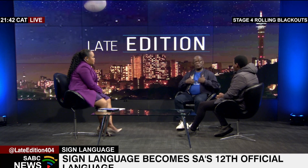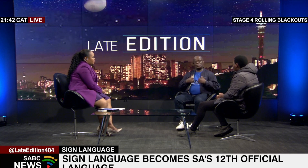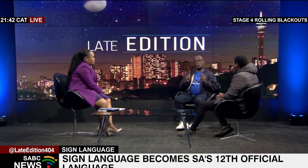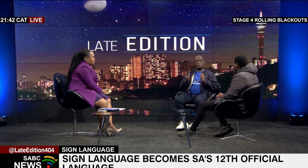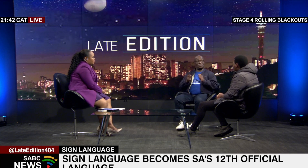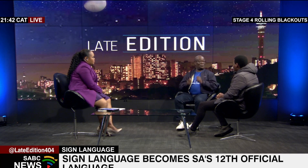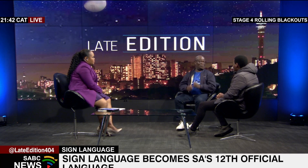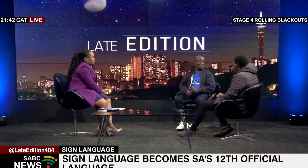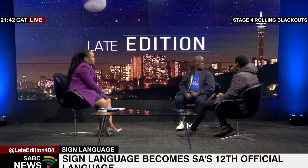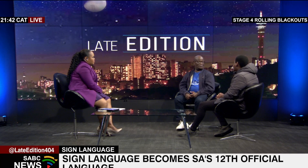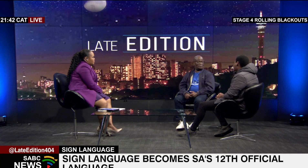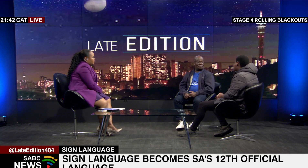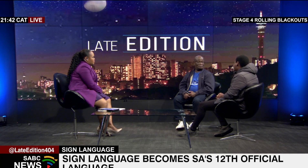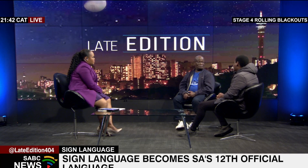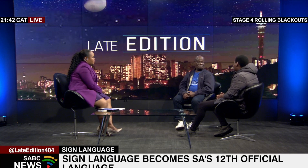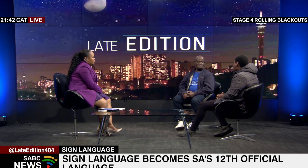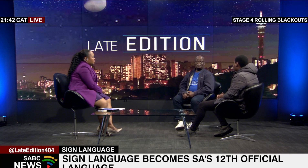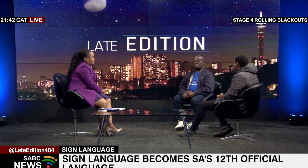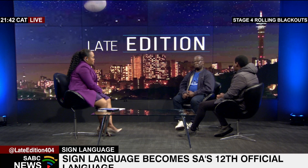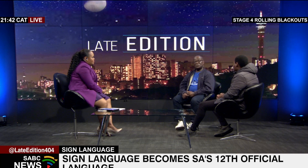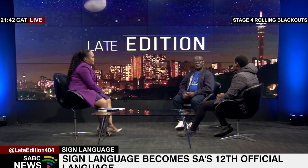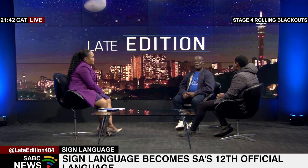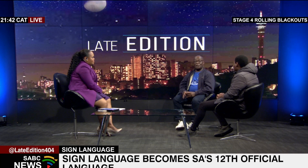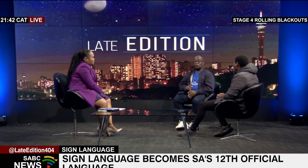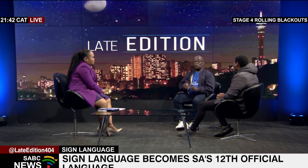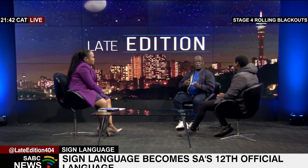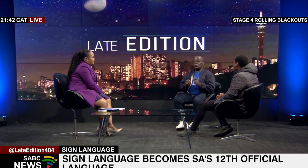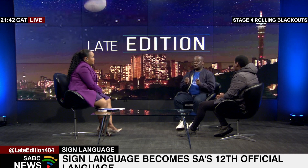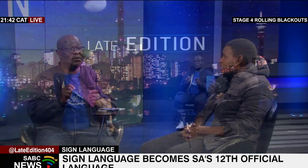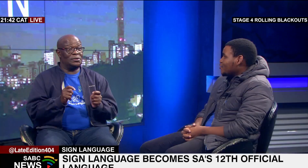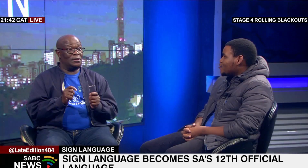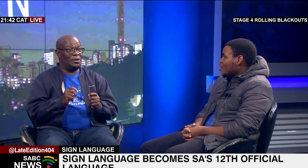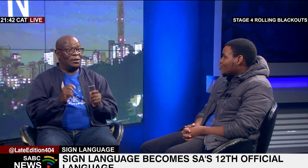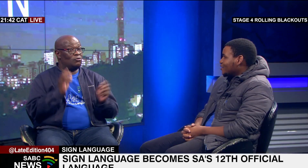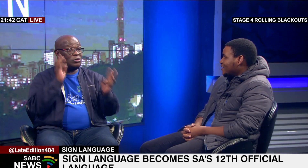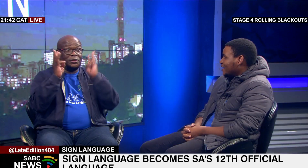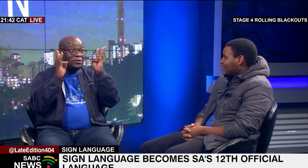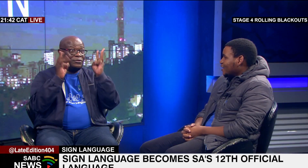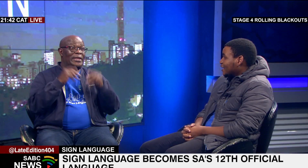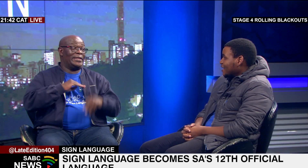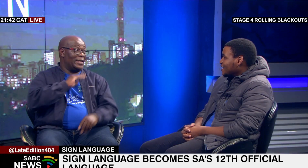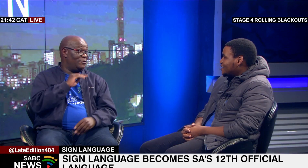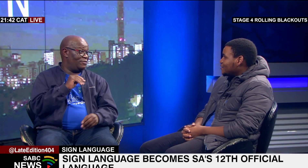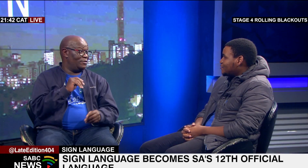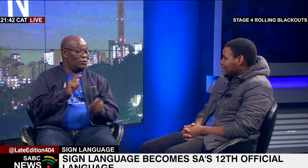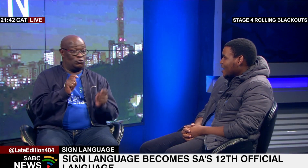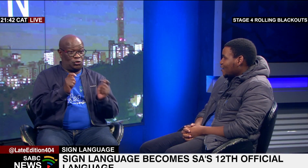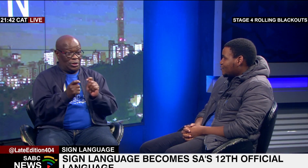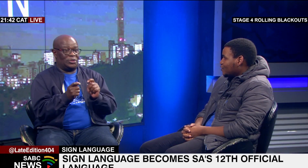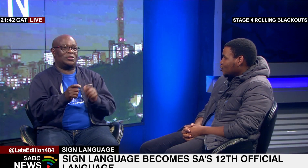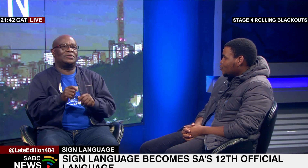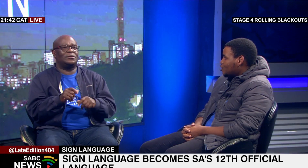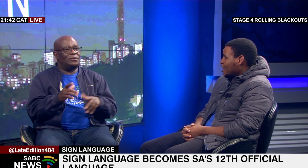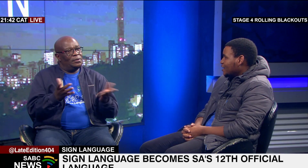Well, it is an exciting change. If you are not creative enough to